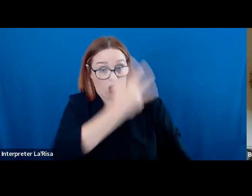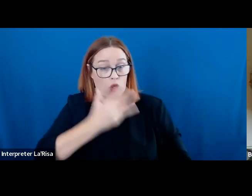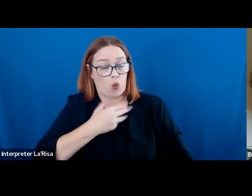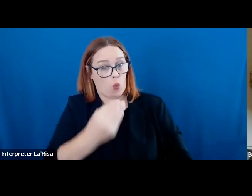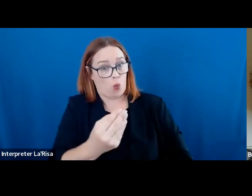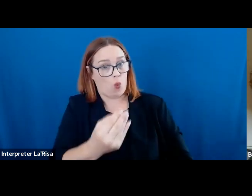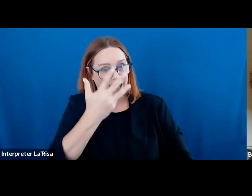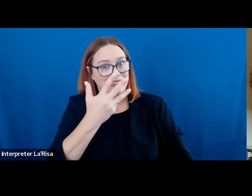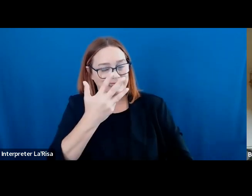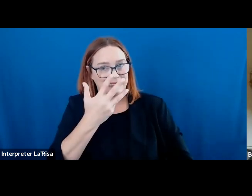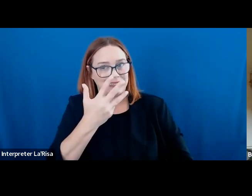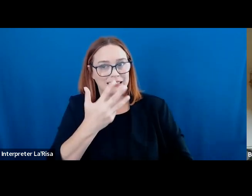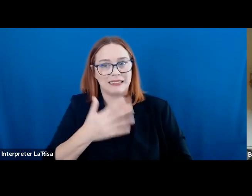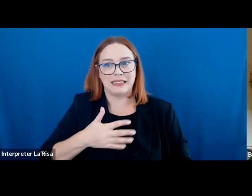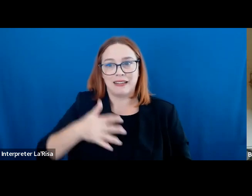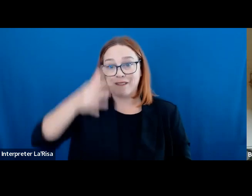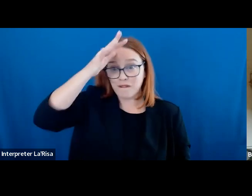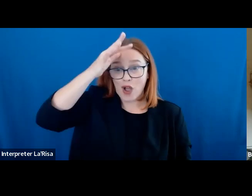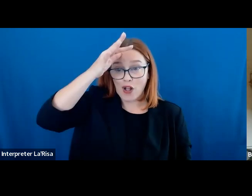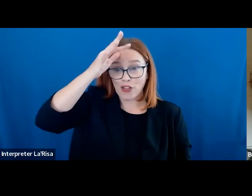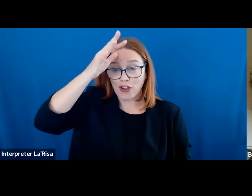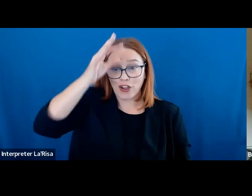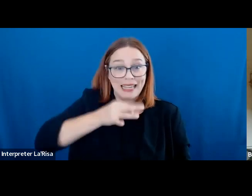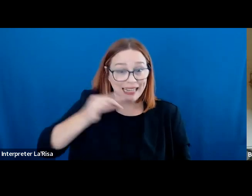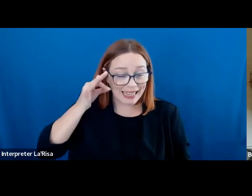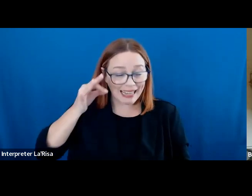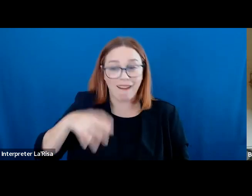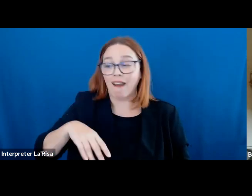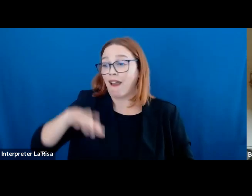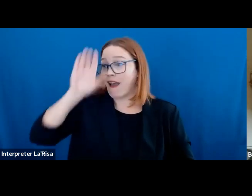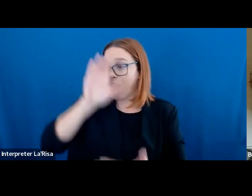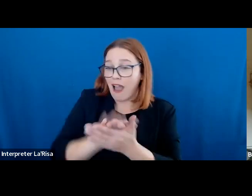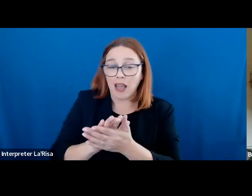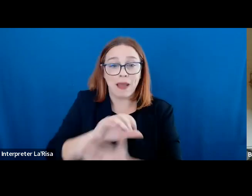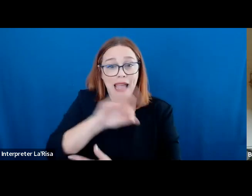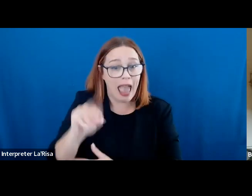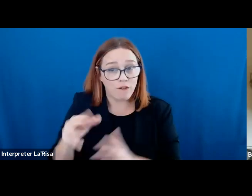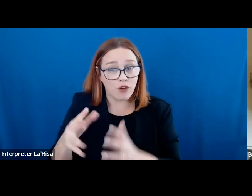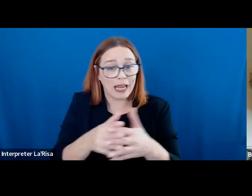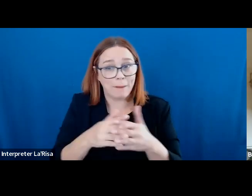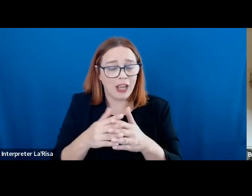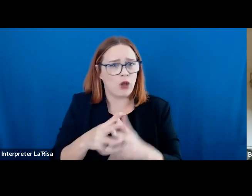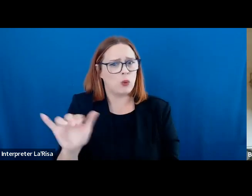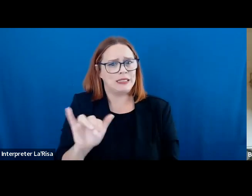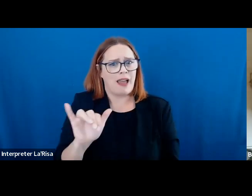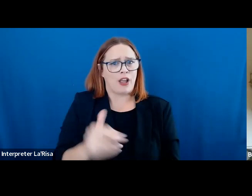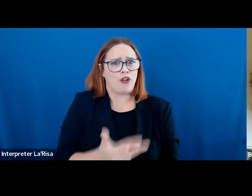Indian. My husband was African American, and it's like we were in 3 different groups.